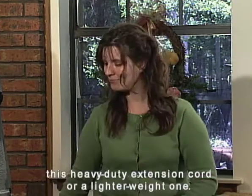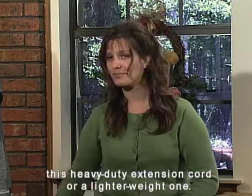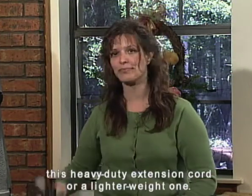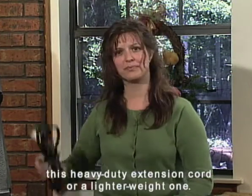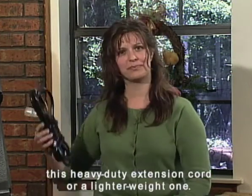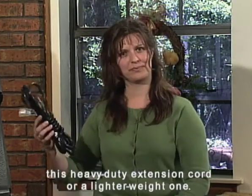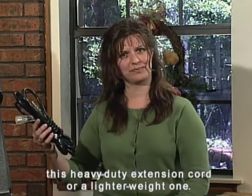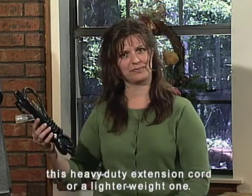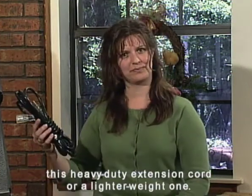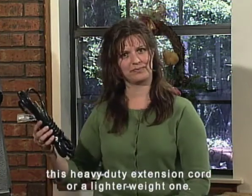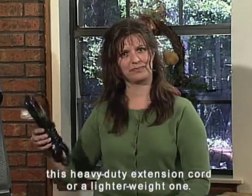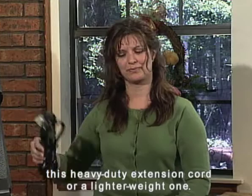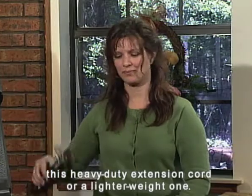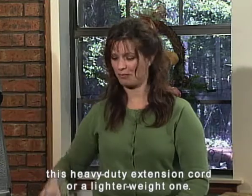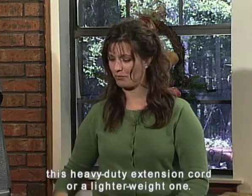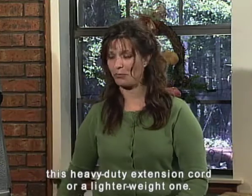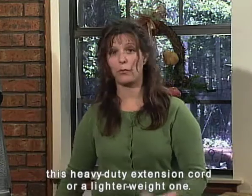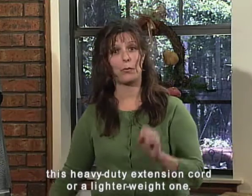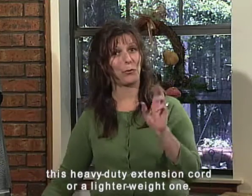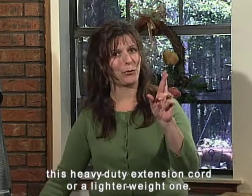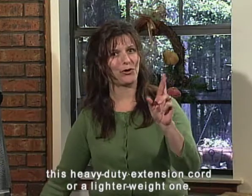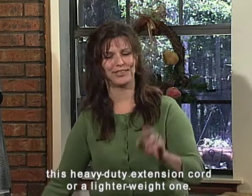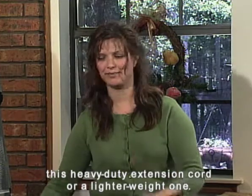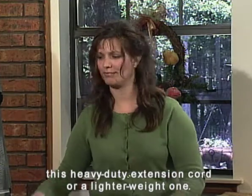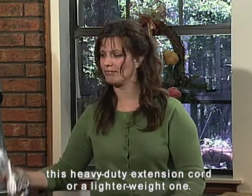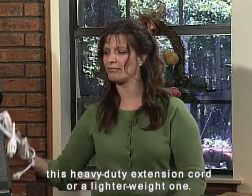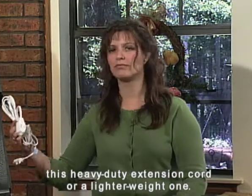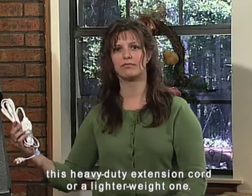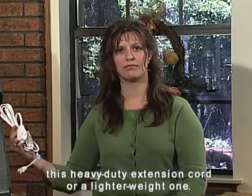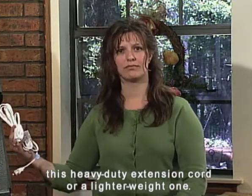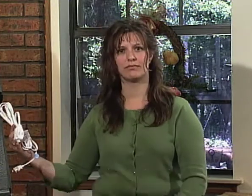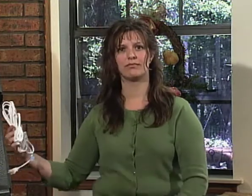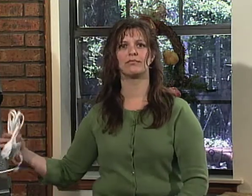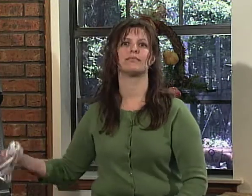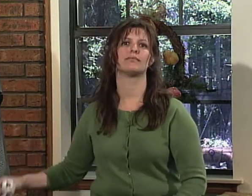This heavy-duty extension cord or a lighter weight one.